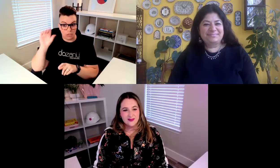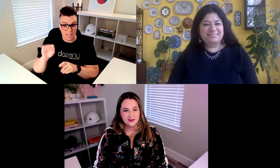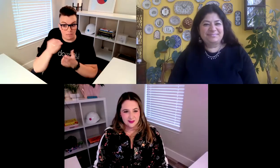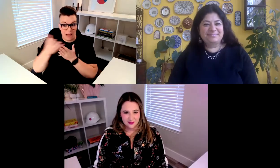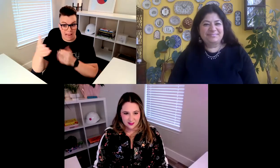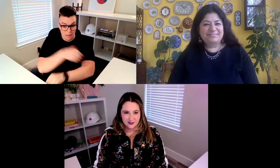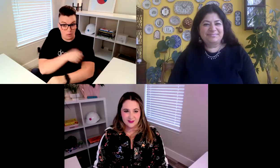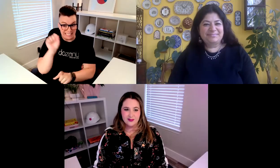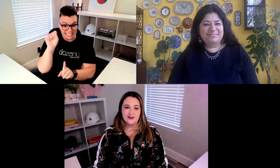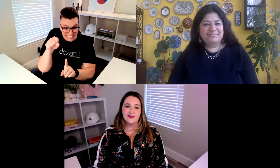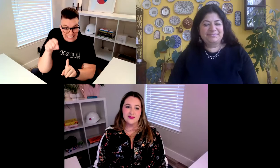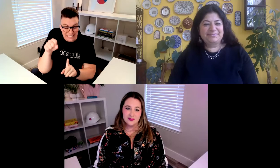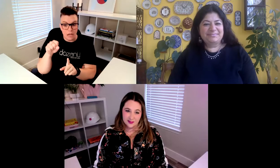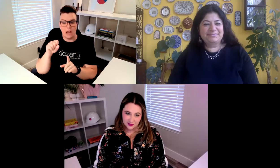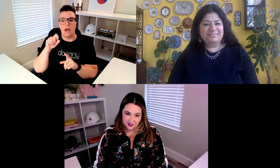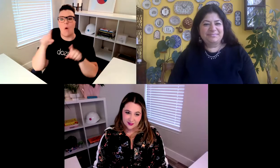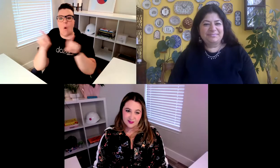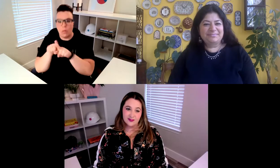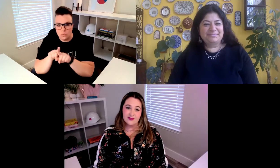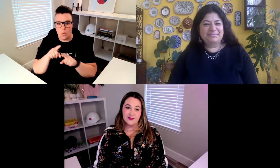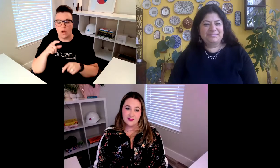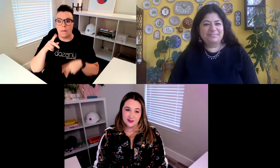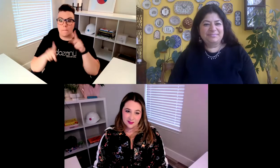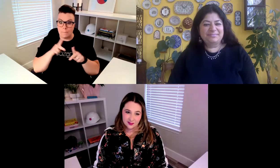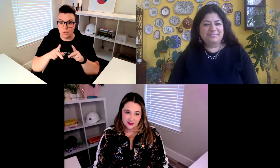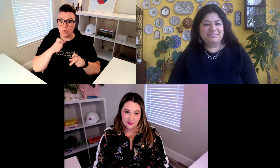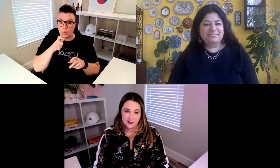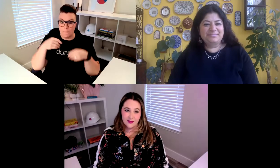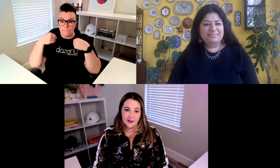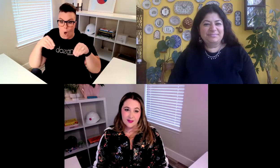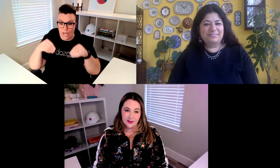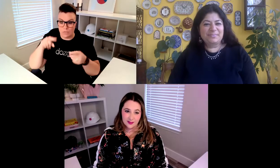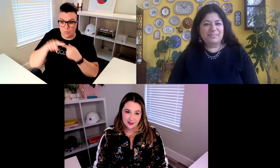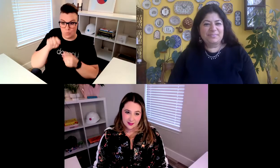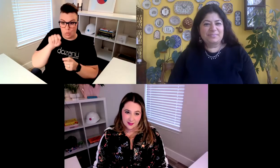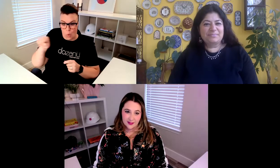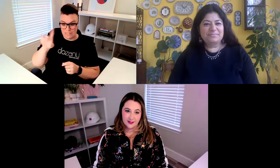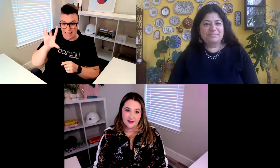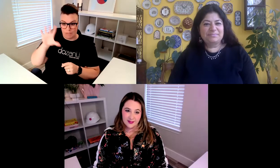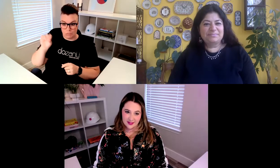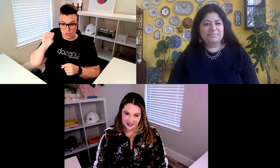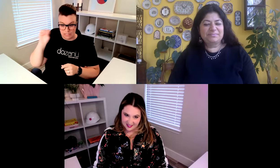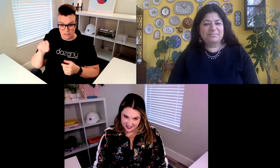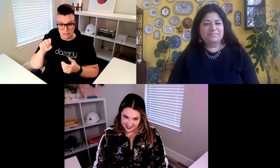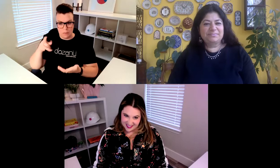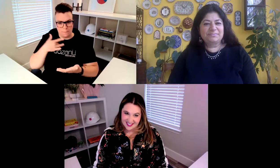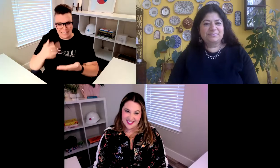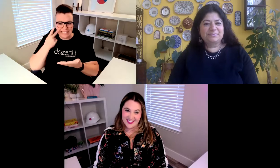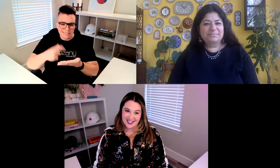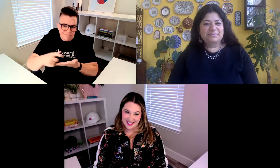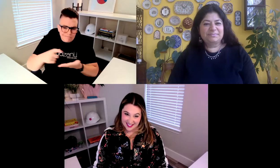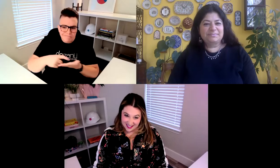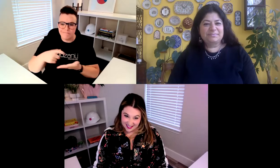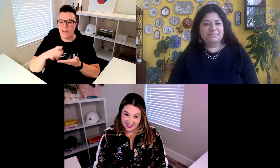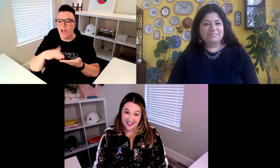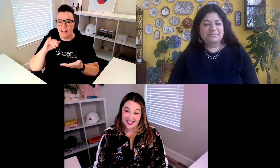I want to add to what Michelle said, talking about how 85% of women hold the buying power. That's correct, because those people in the